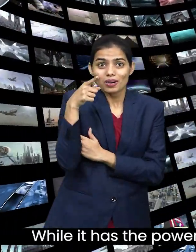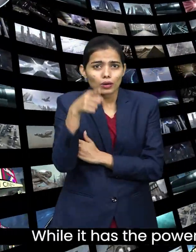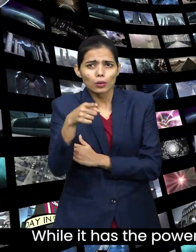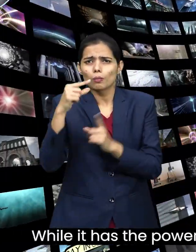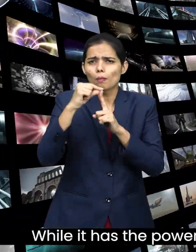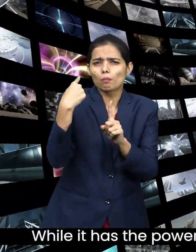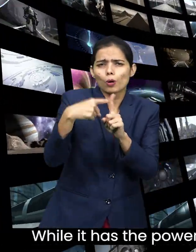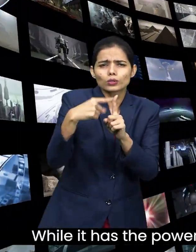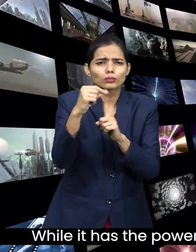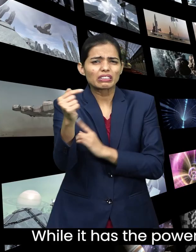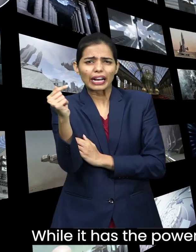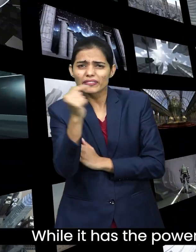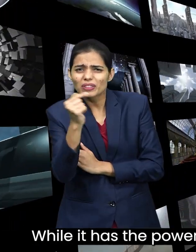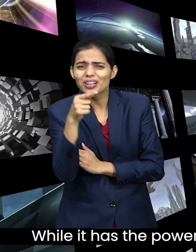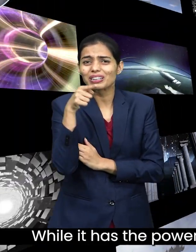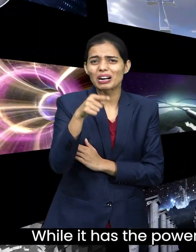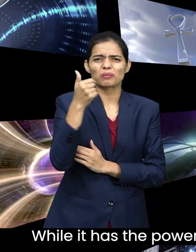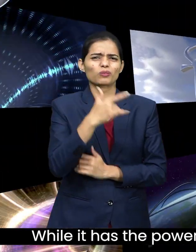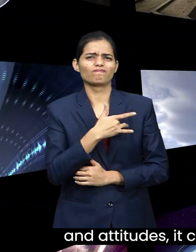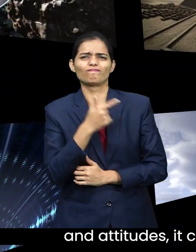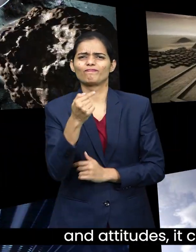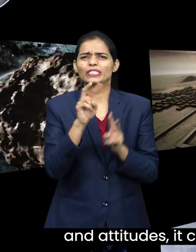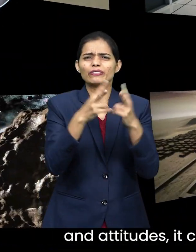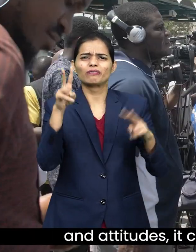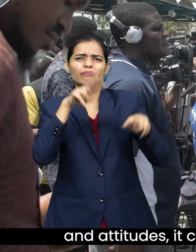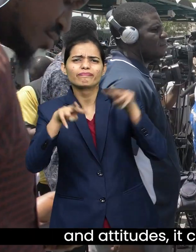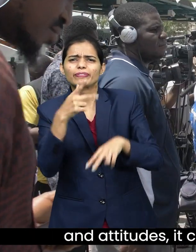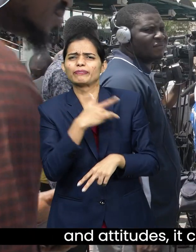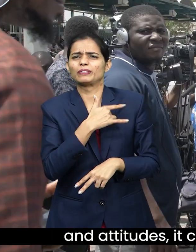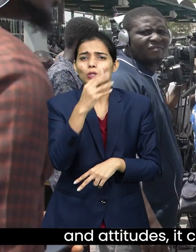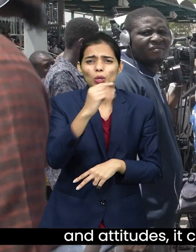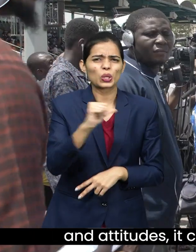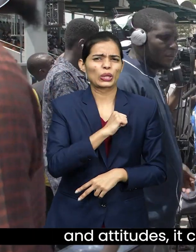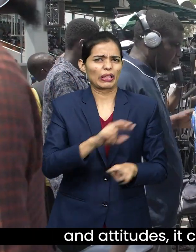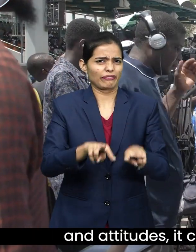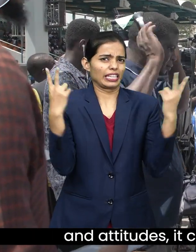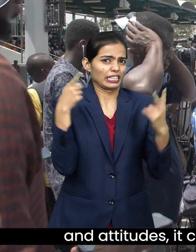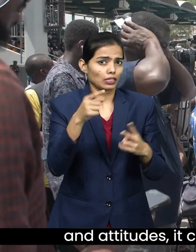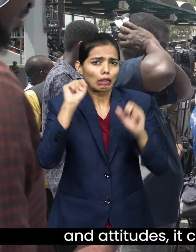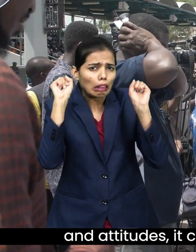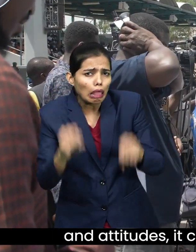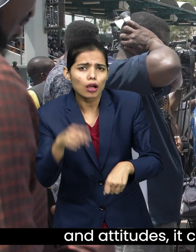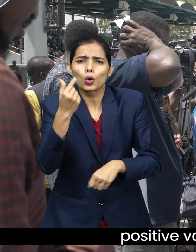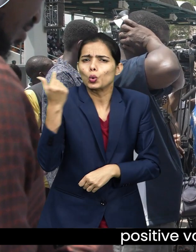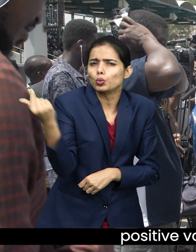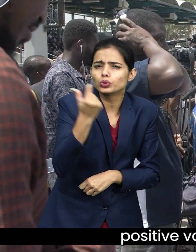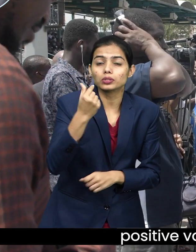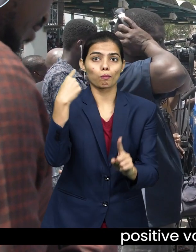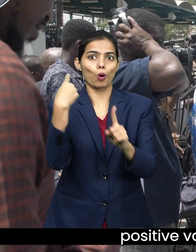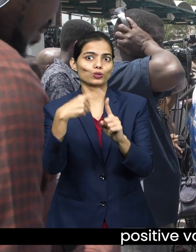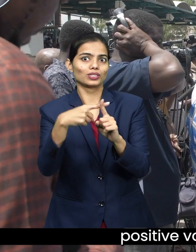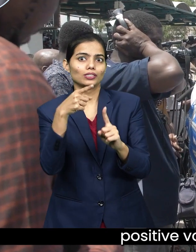While it has the power to promote negative behaviors and attitudes, it can also be used to promote